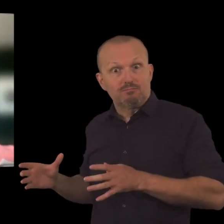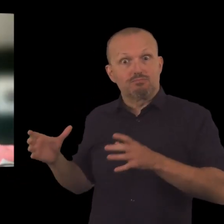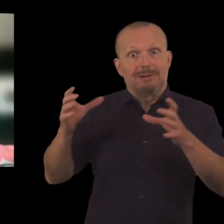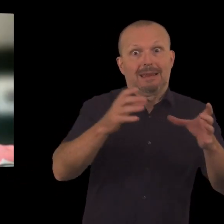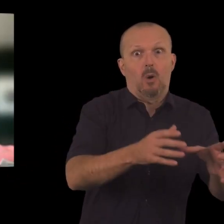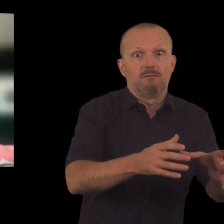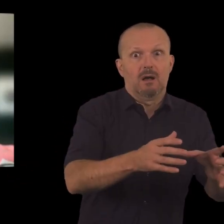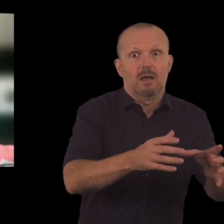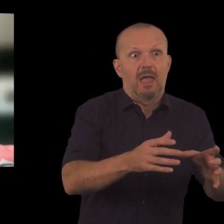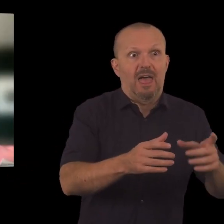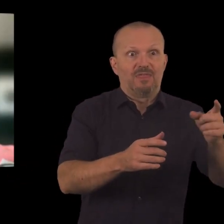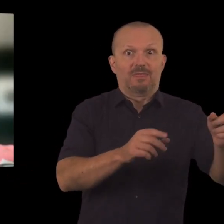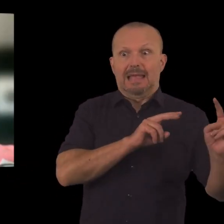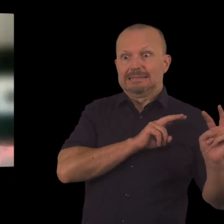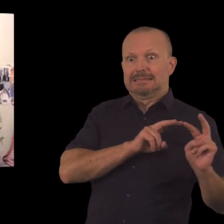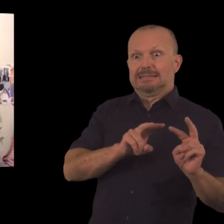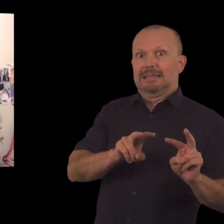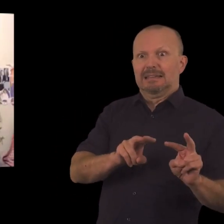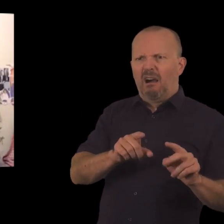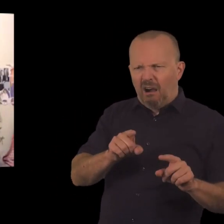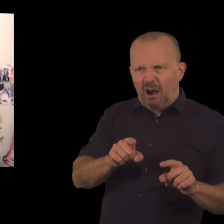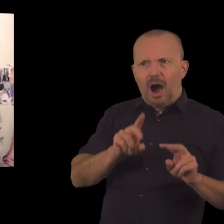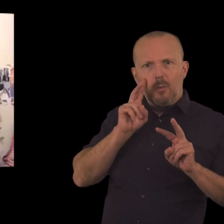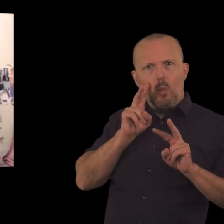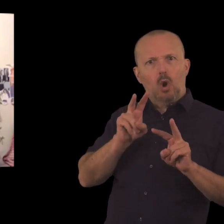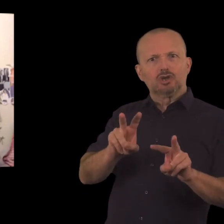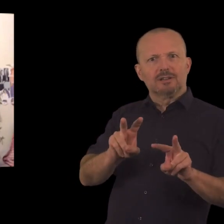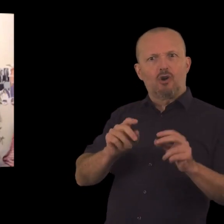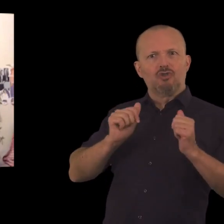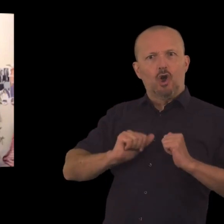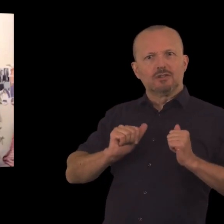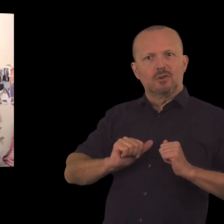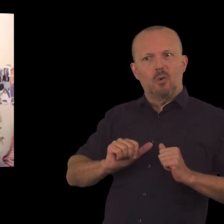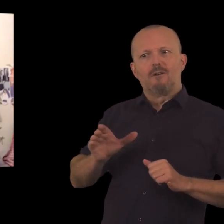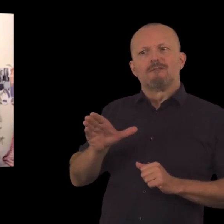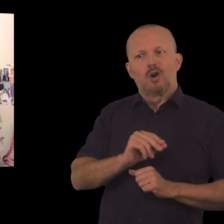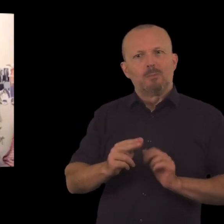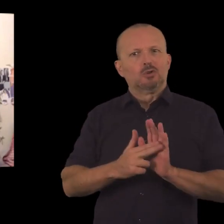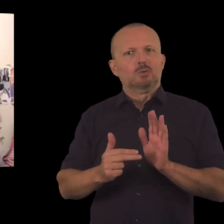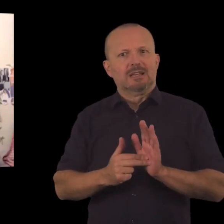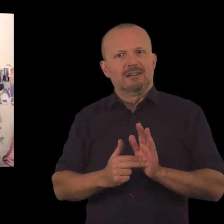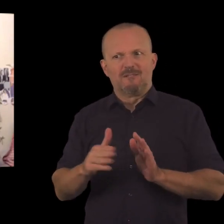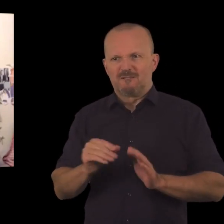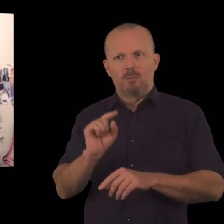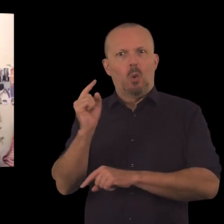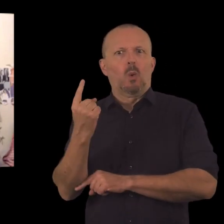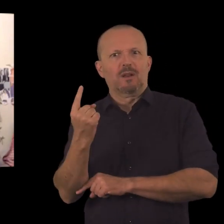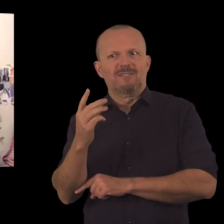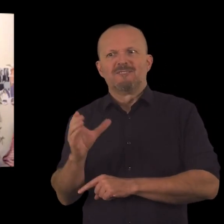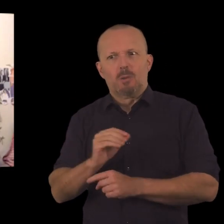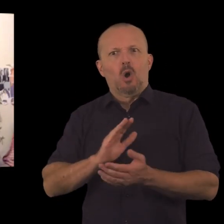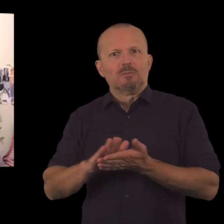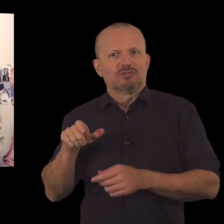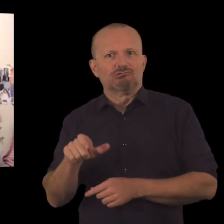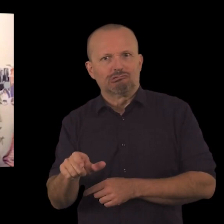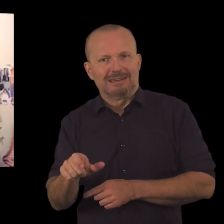and the connecting dots for that, it's not even going to land until they're there. And that's like the